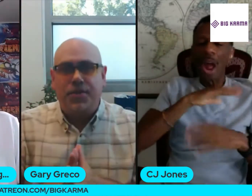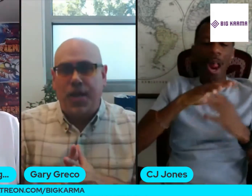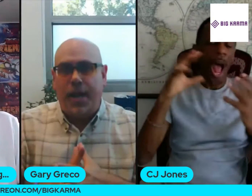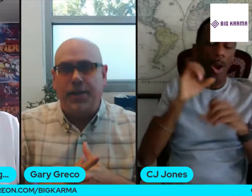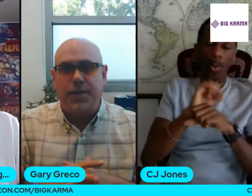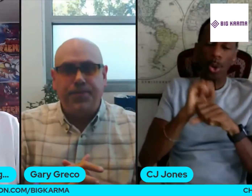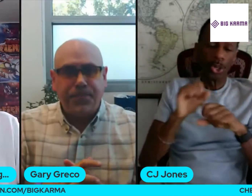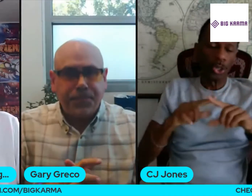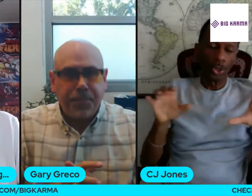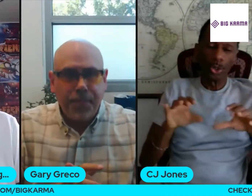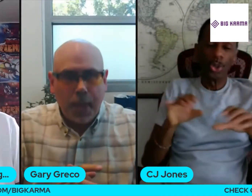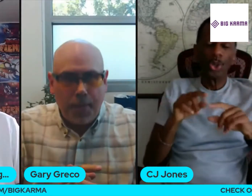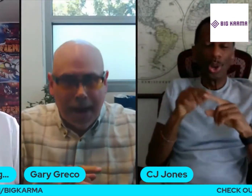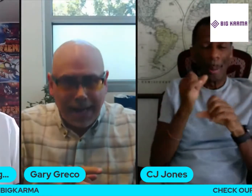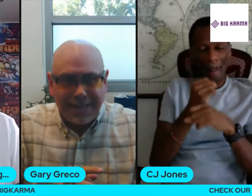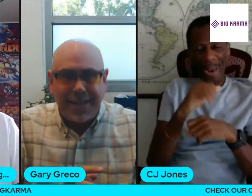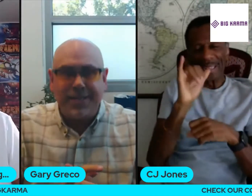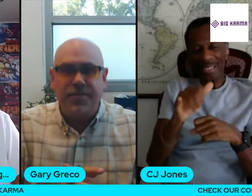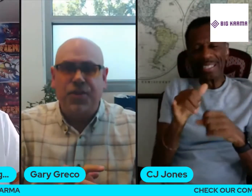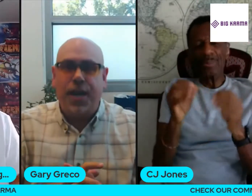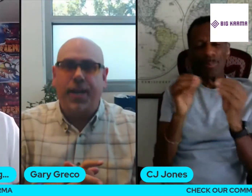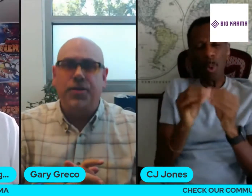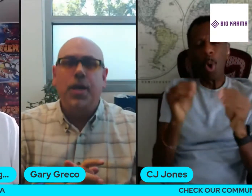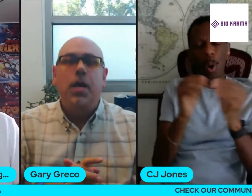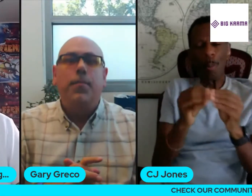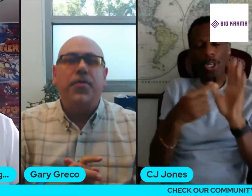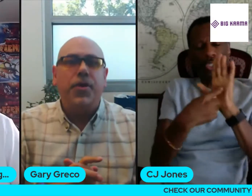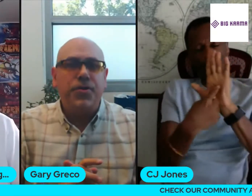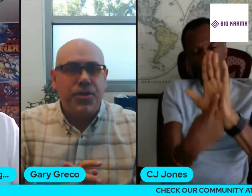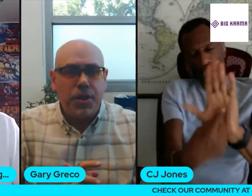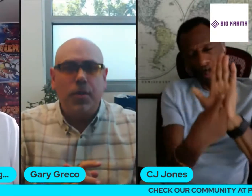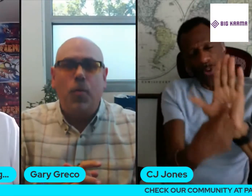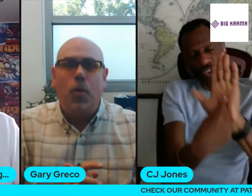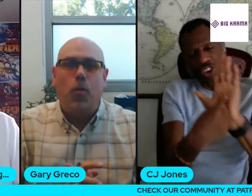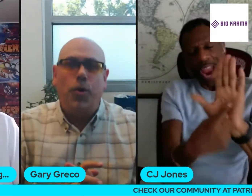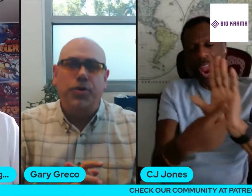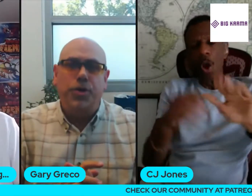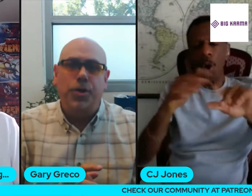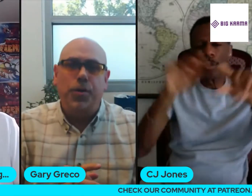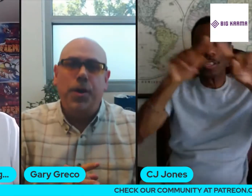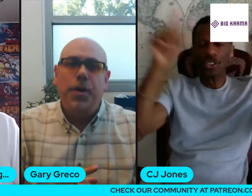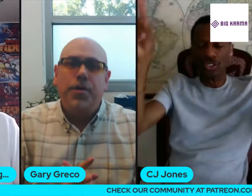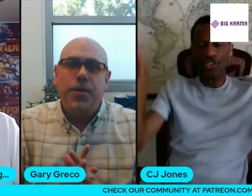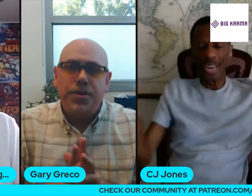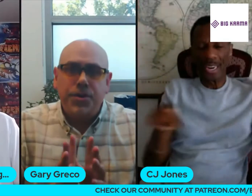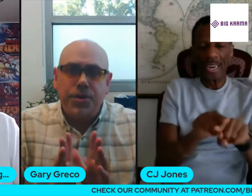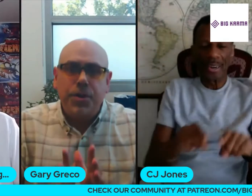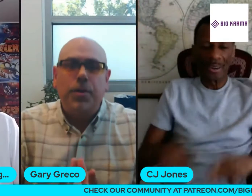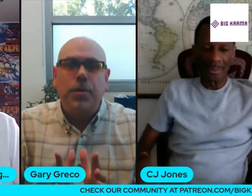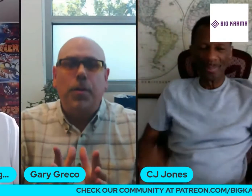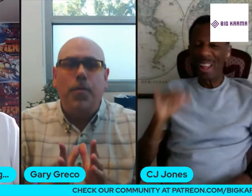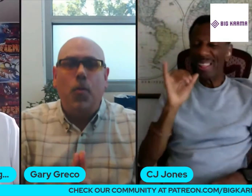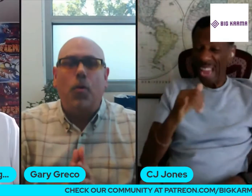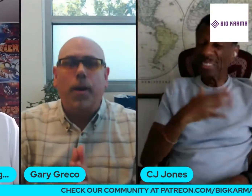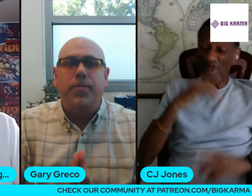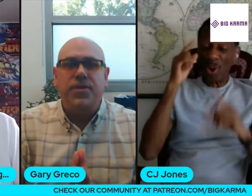Times have changed. Mindsets have changed. But there's still more work to do. There's still more